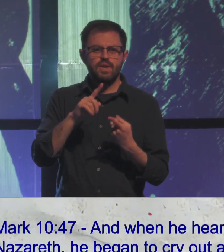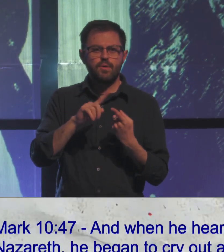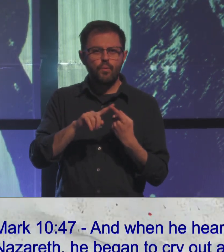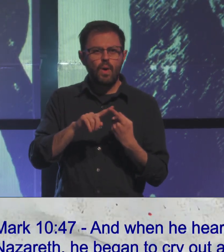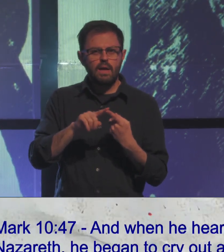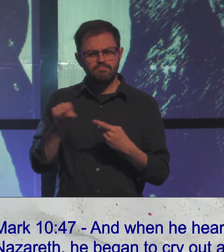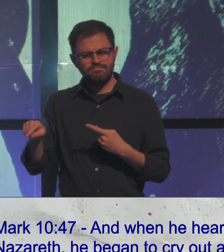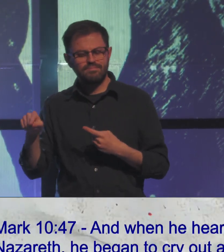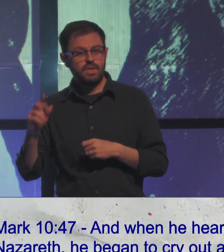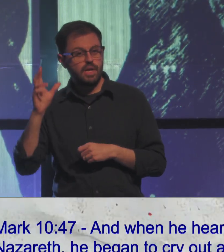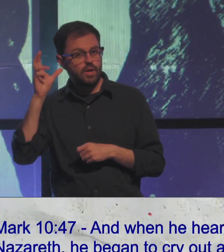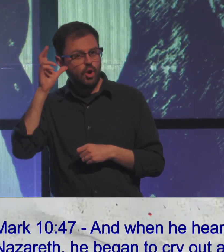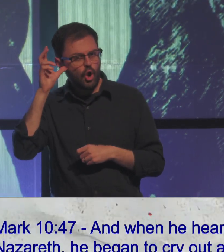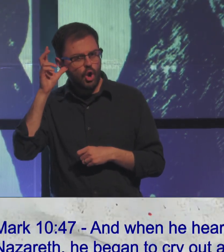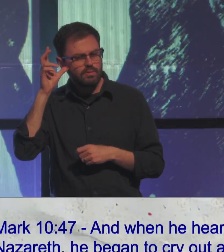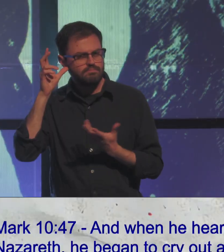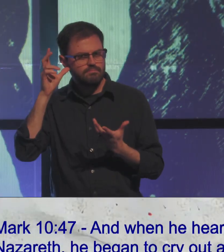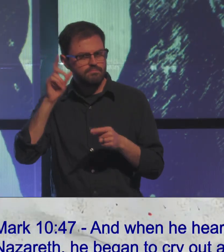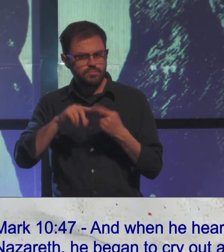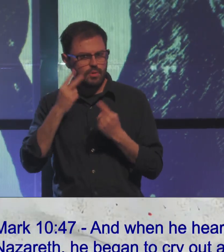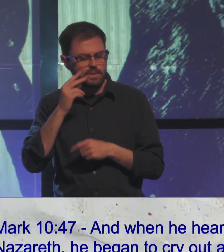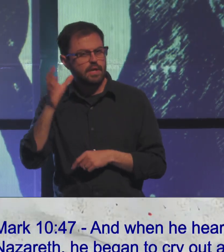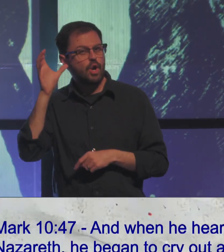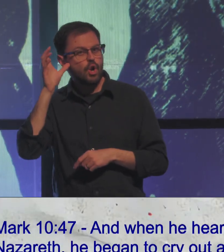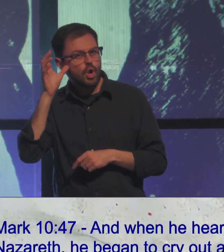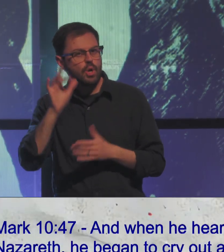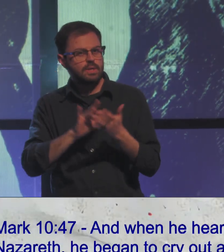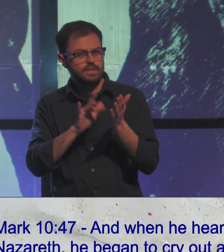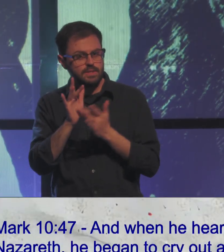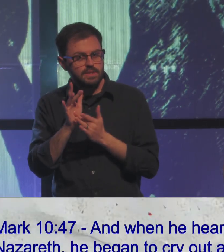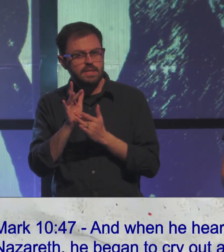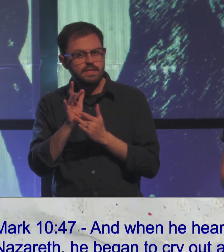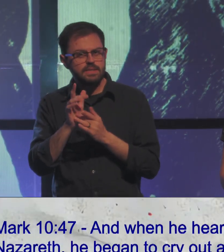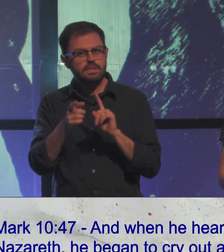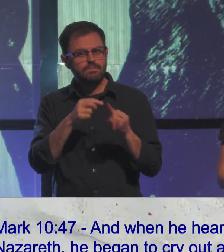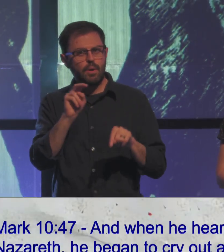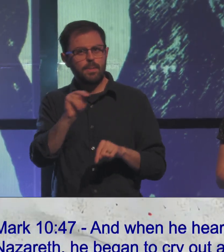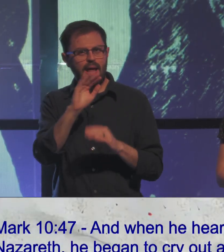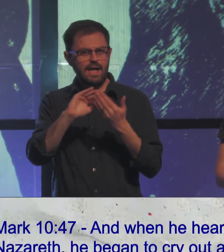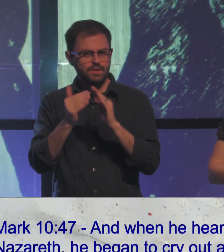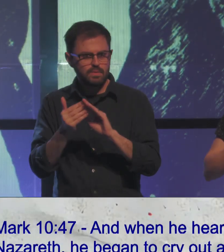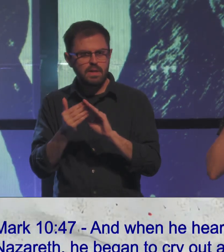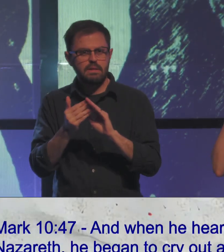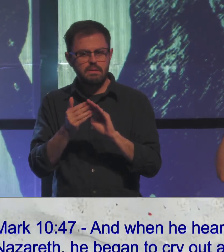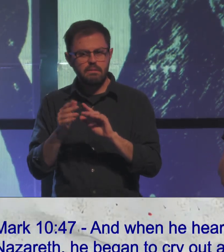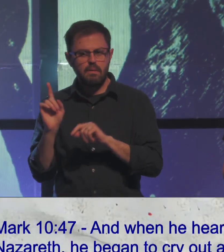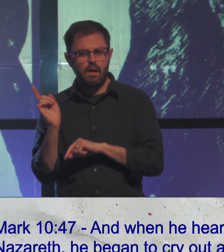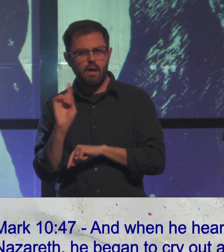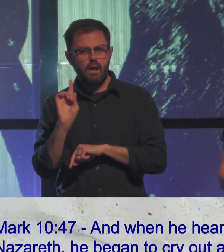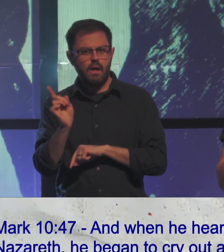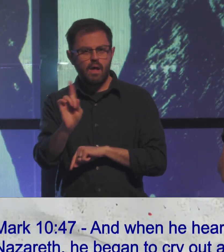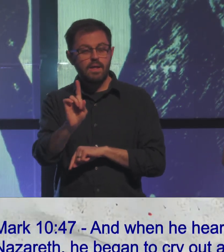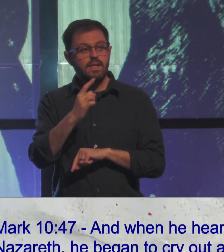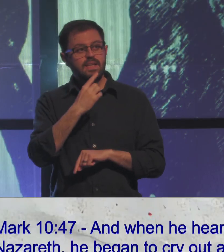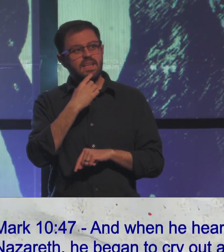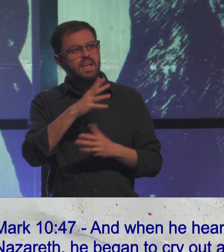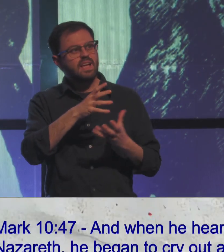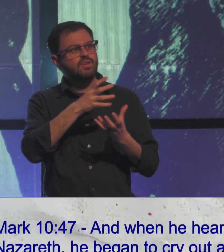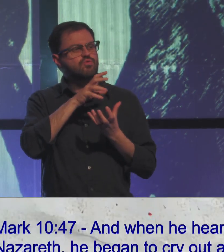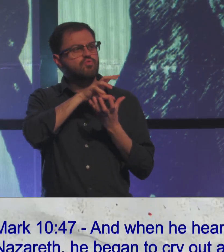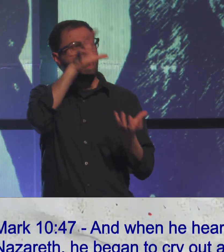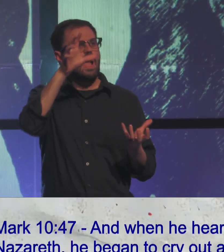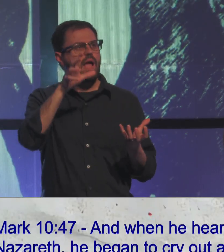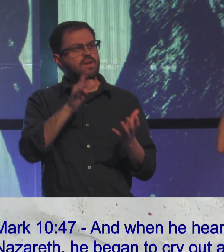right, he could not see, when he heard that it was Jesus of Nazareth, he began to cry out and say,